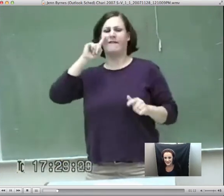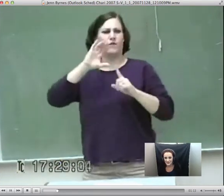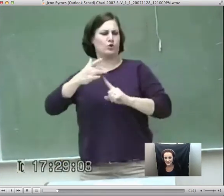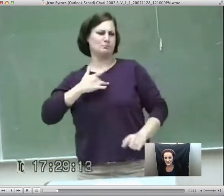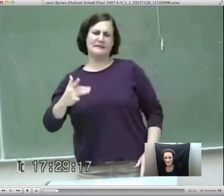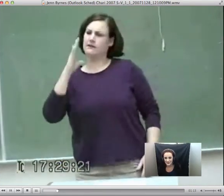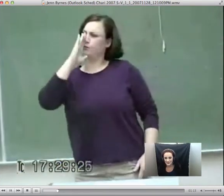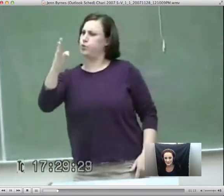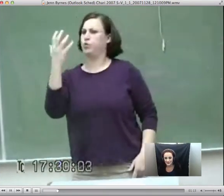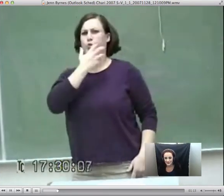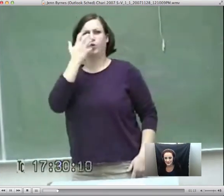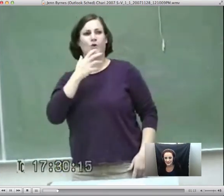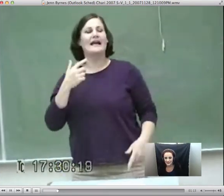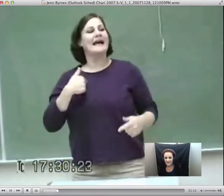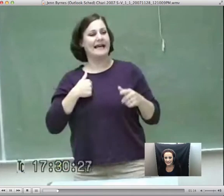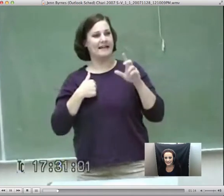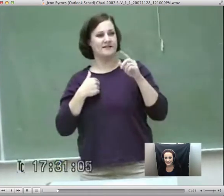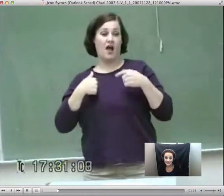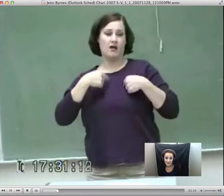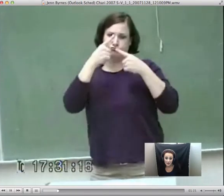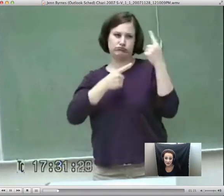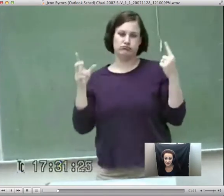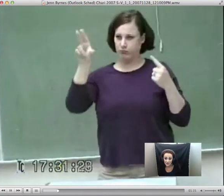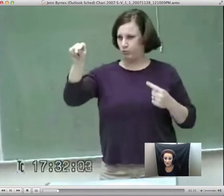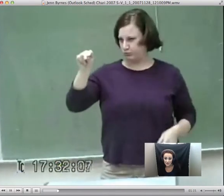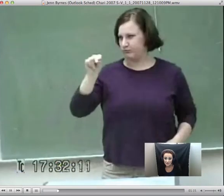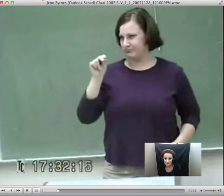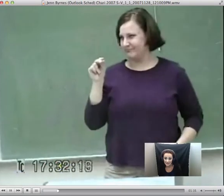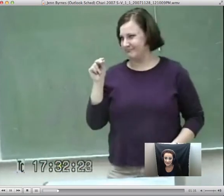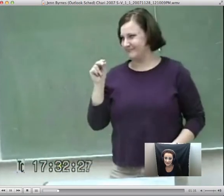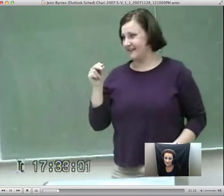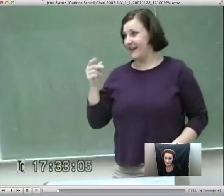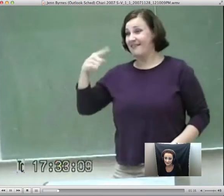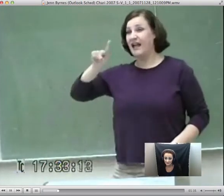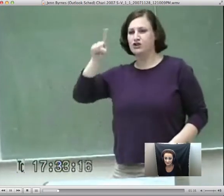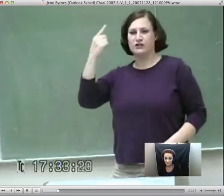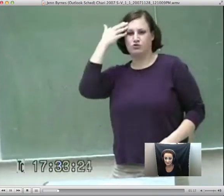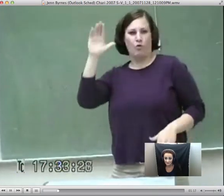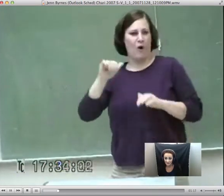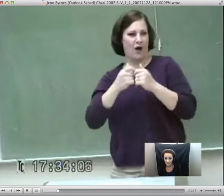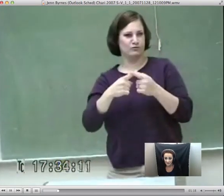Most people think that it's a part of deaf culture, but I disagree.